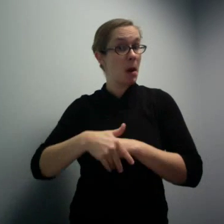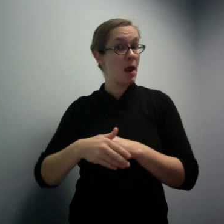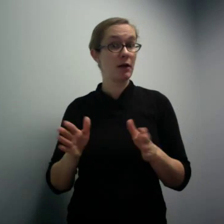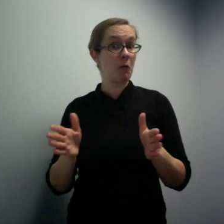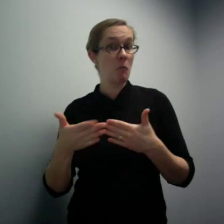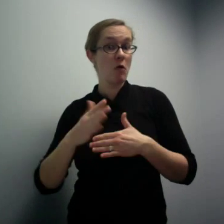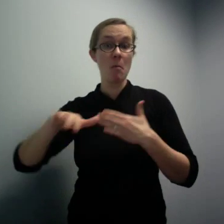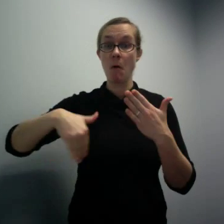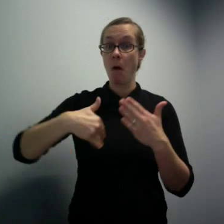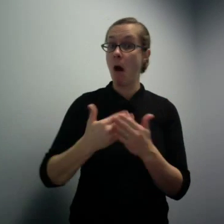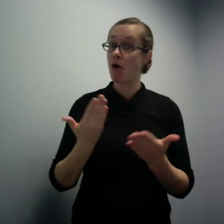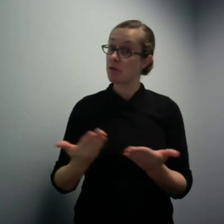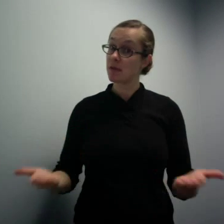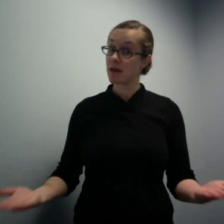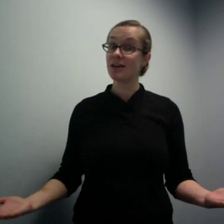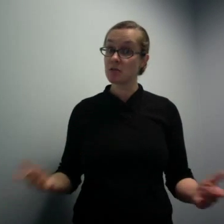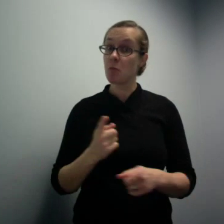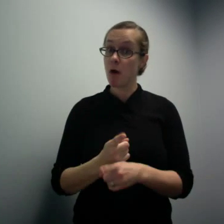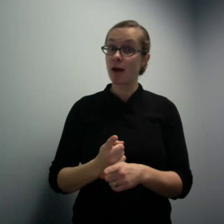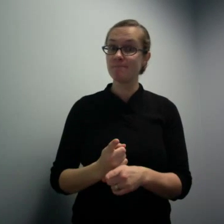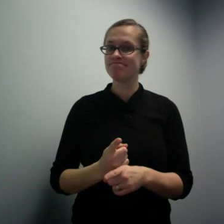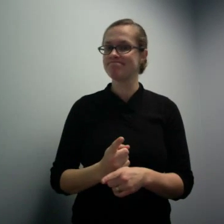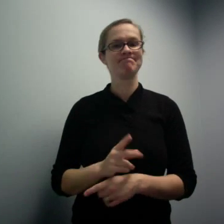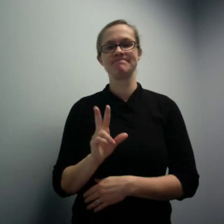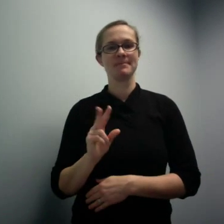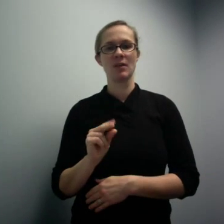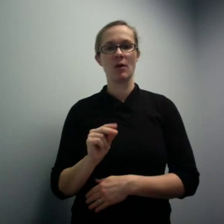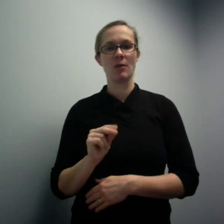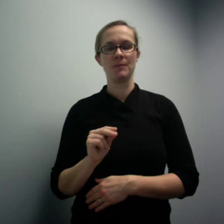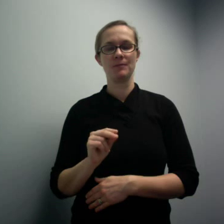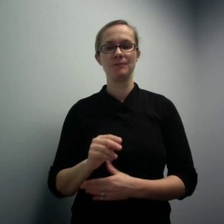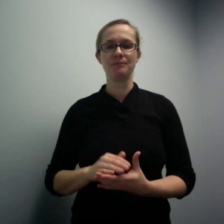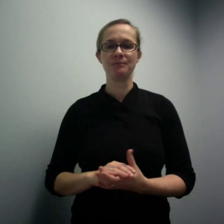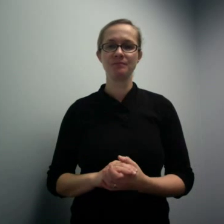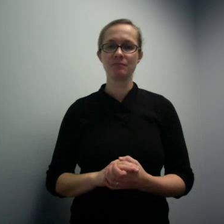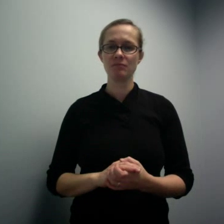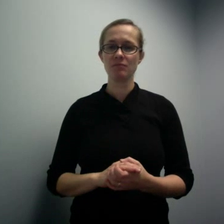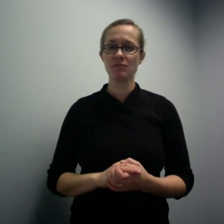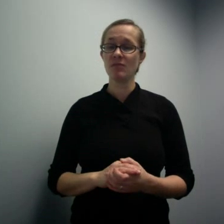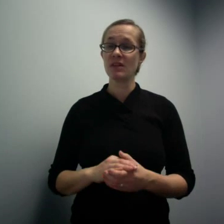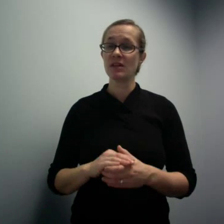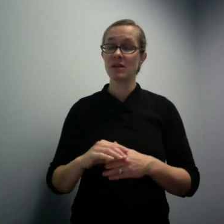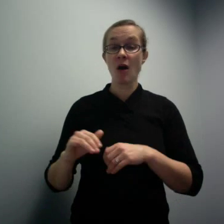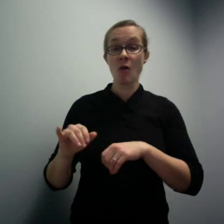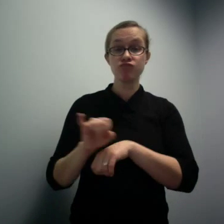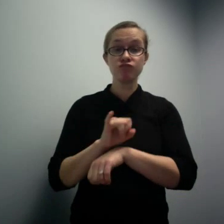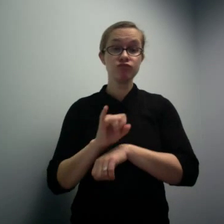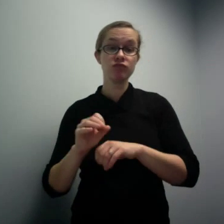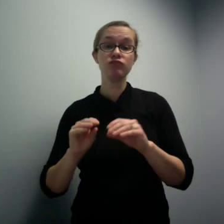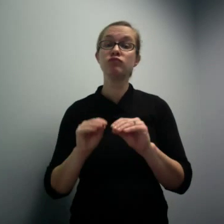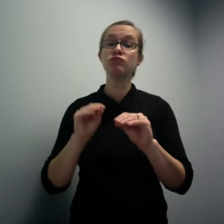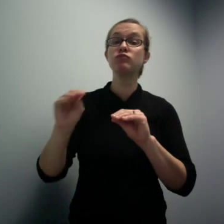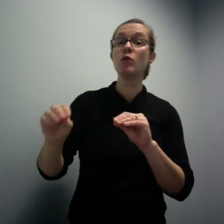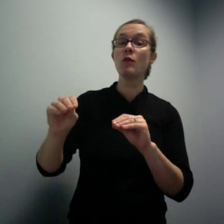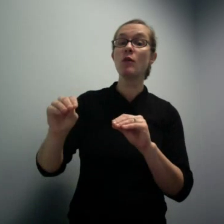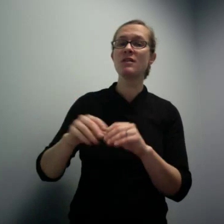Nope. There's a new industry in town, a $22 billion, 2.2 billion square foot industry, that of